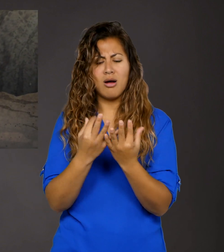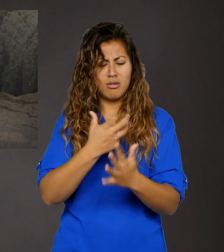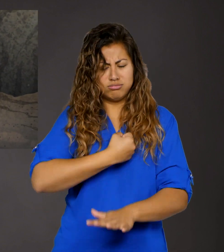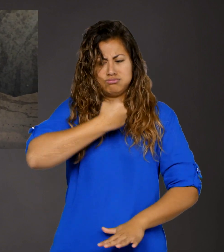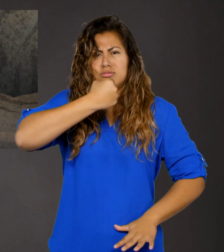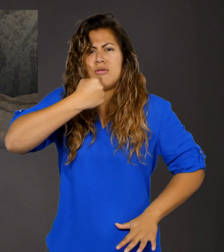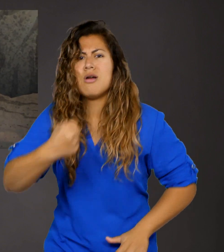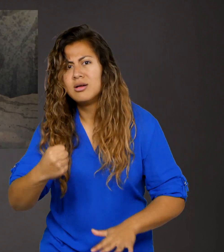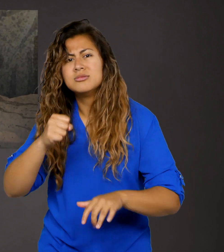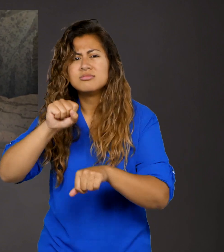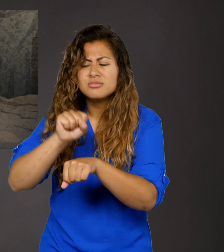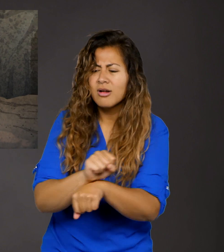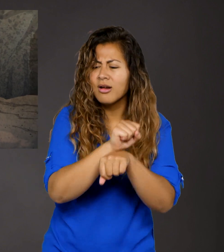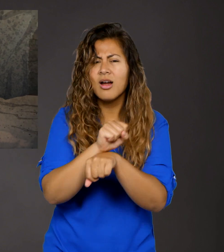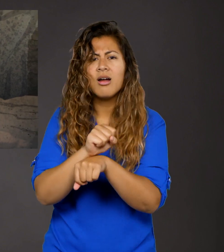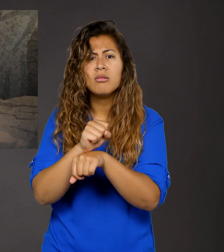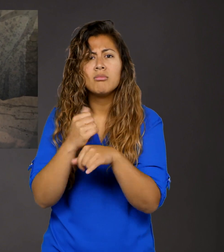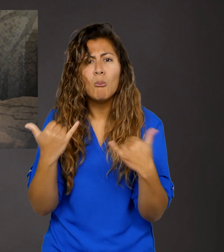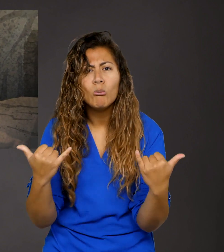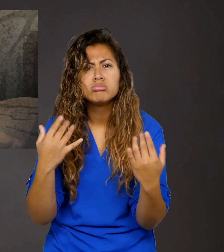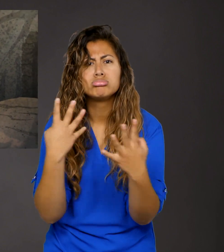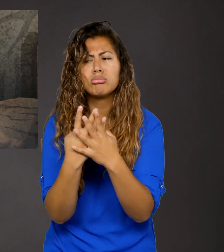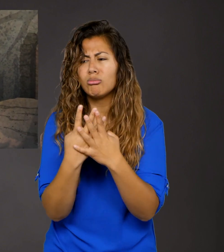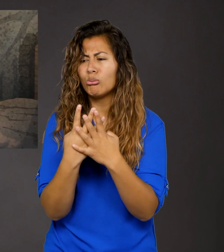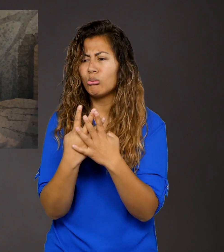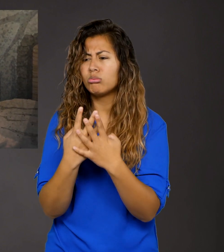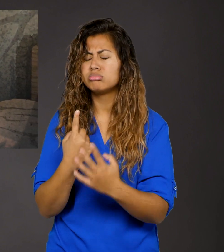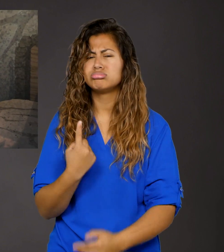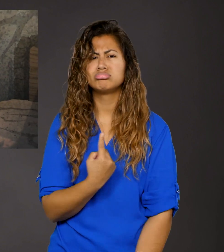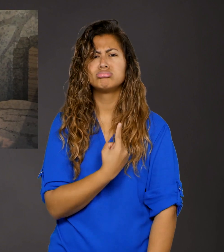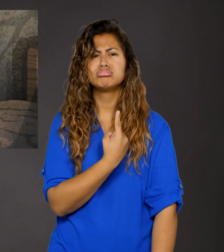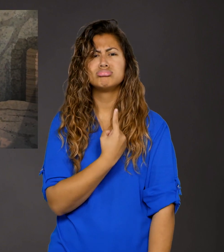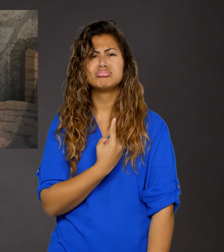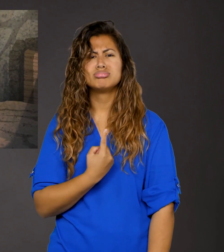He had become a slave, and now he was a prisoner.